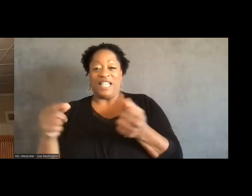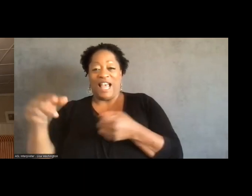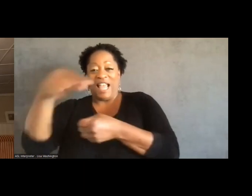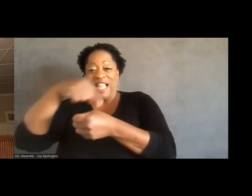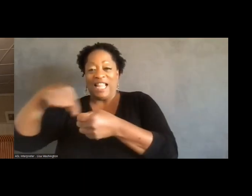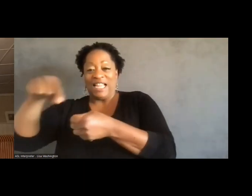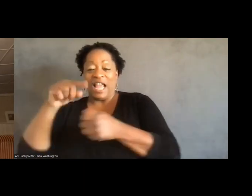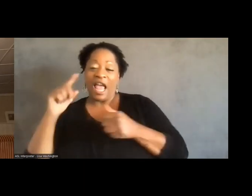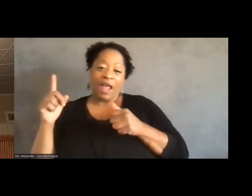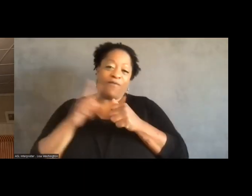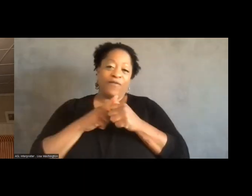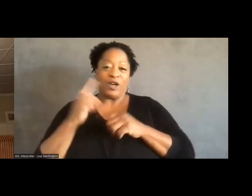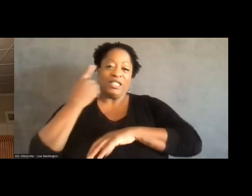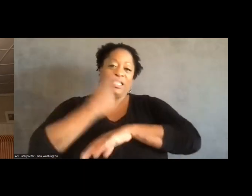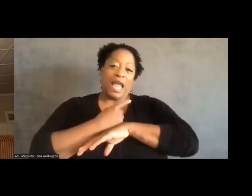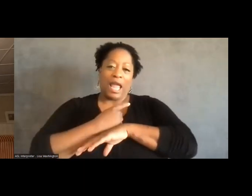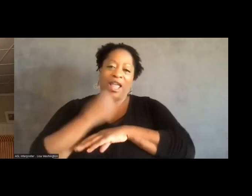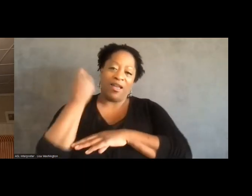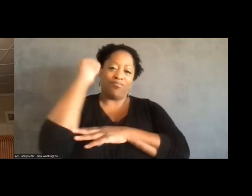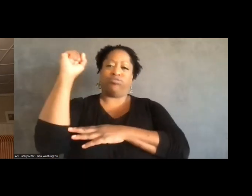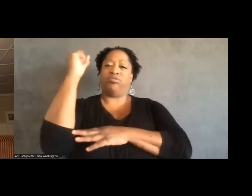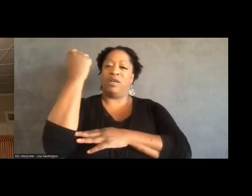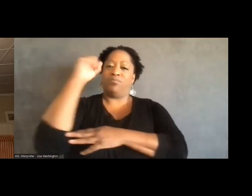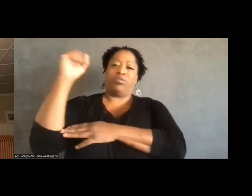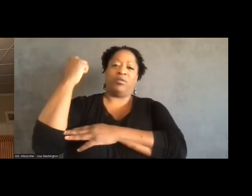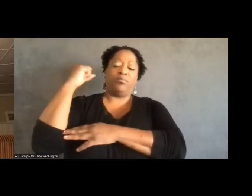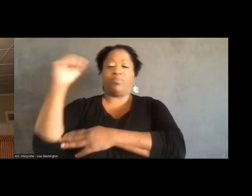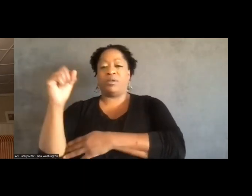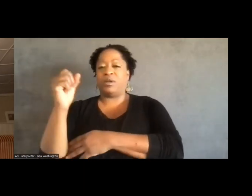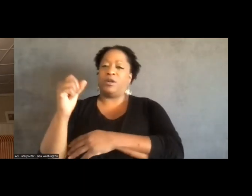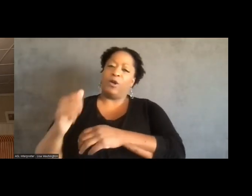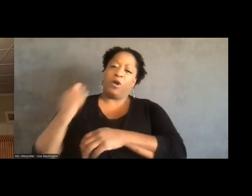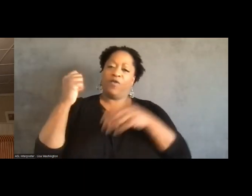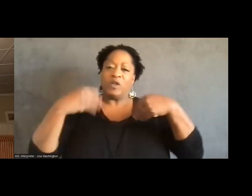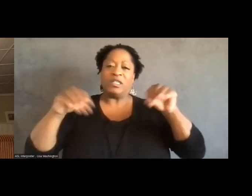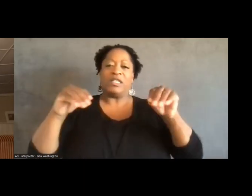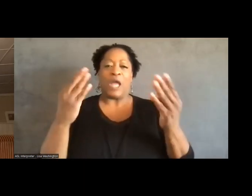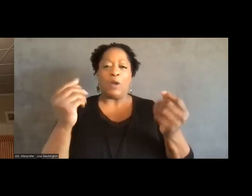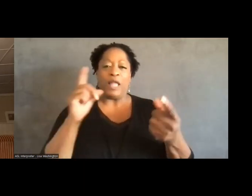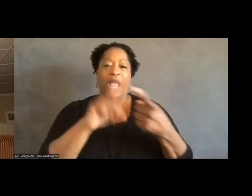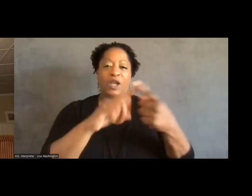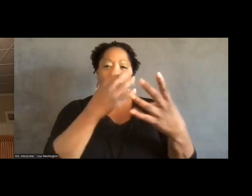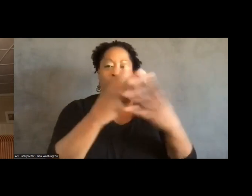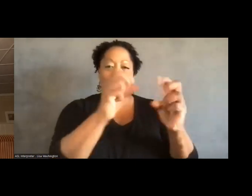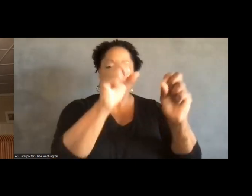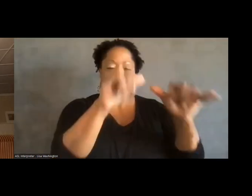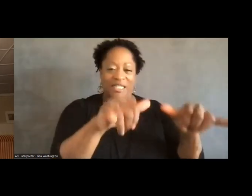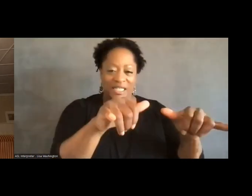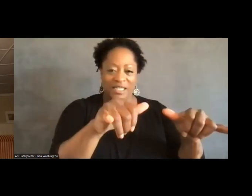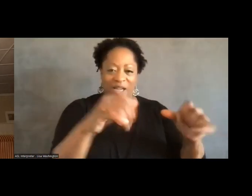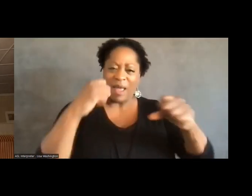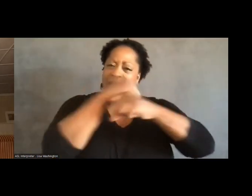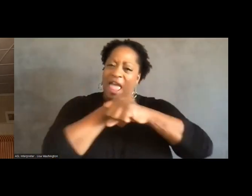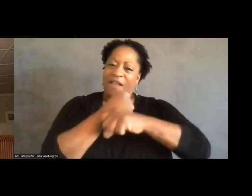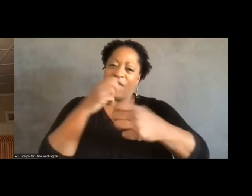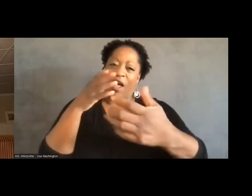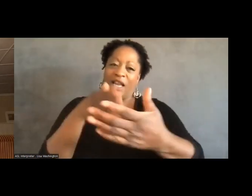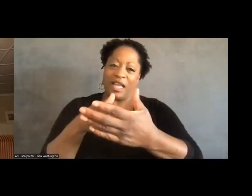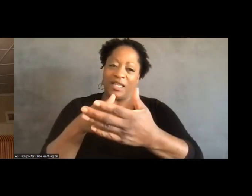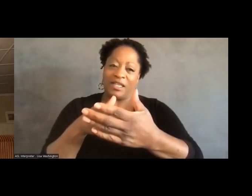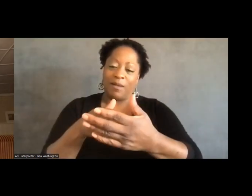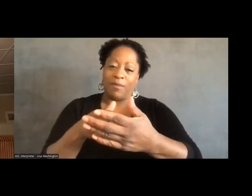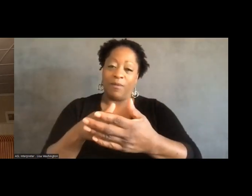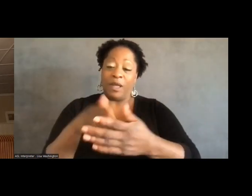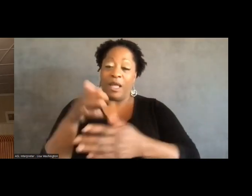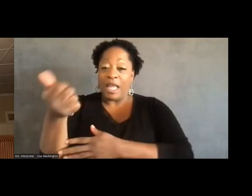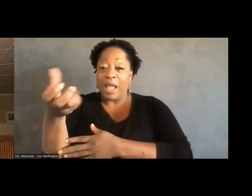was totally opposed to it, fought them, refused to sell to them, and joined, but didn't do so on his own,